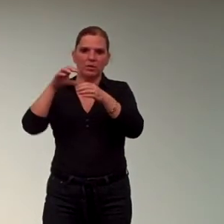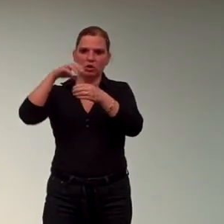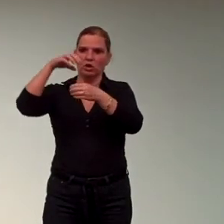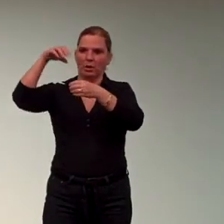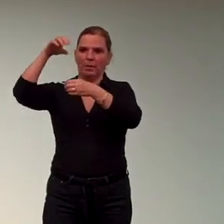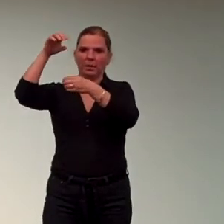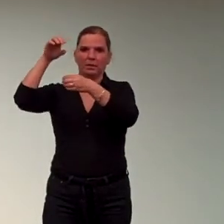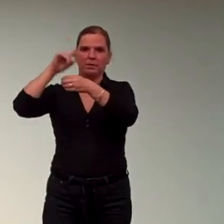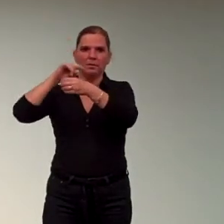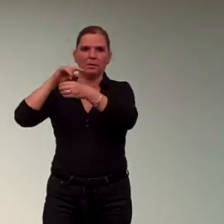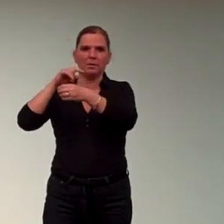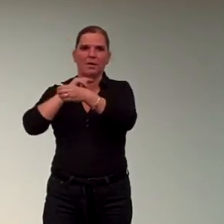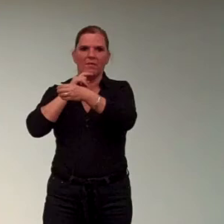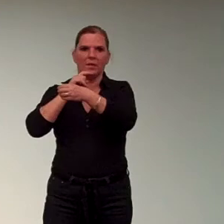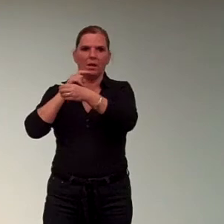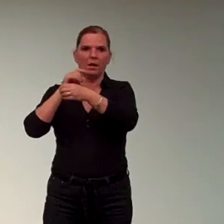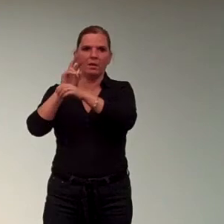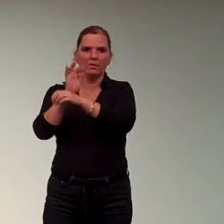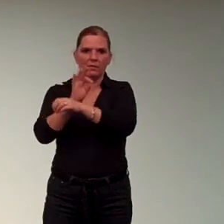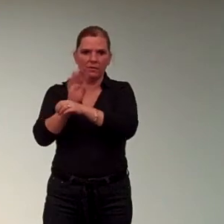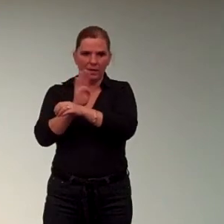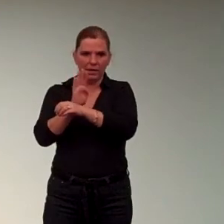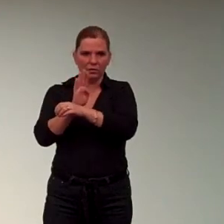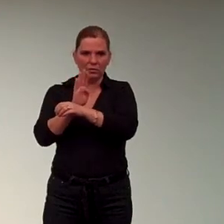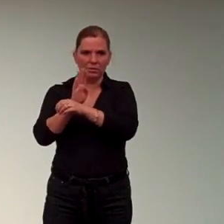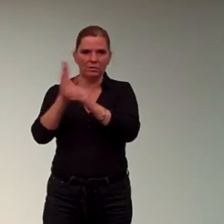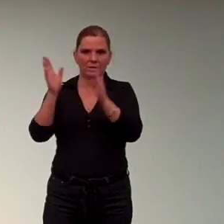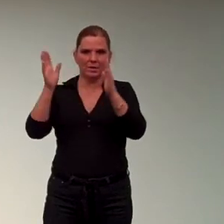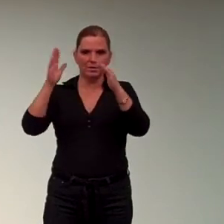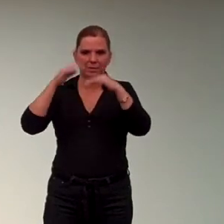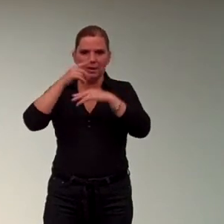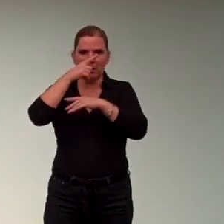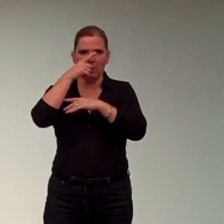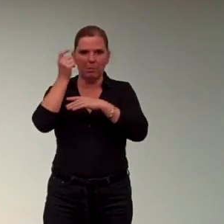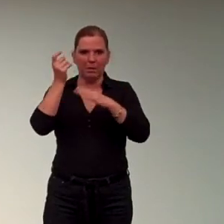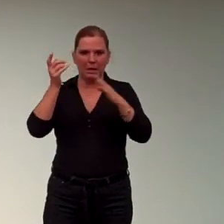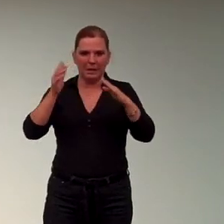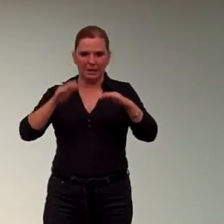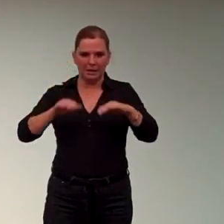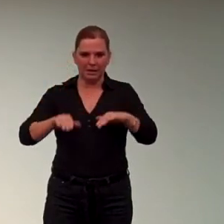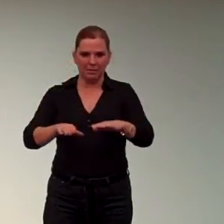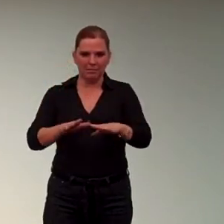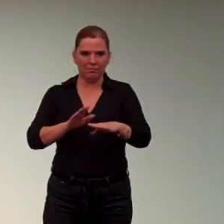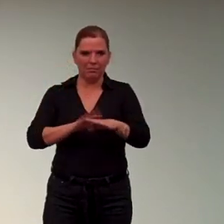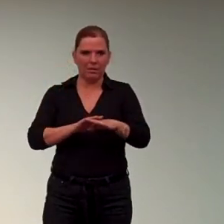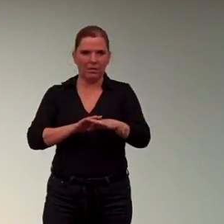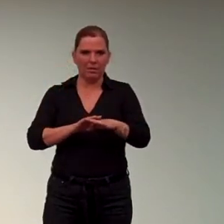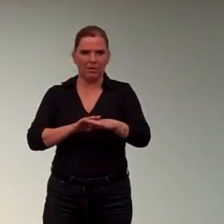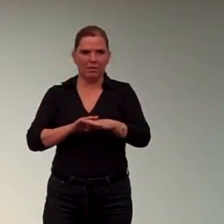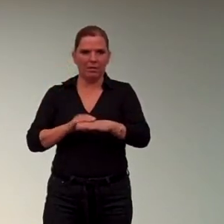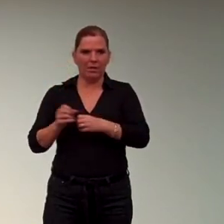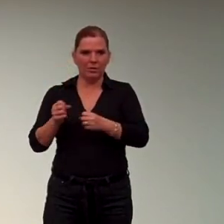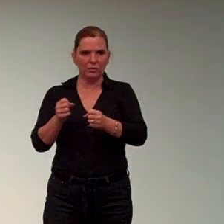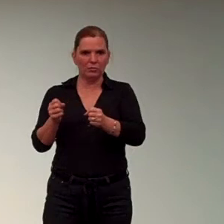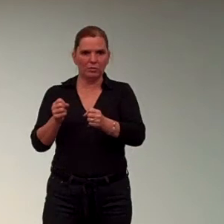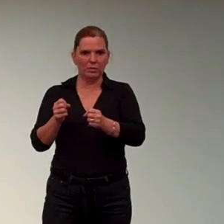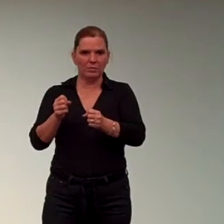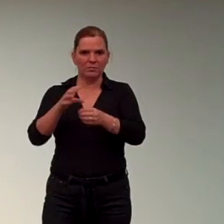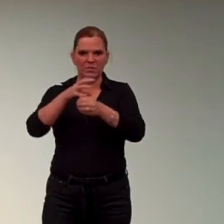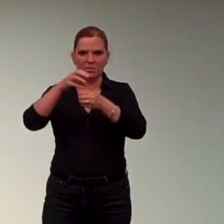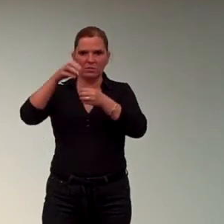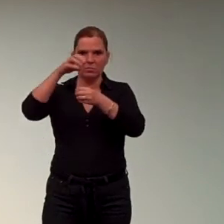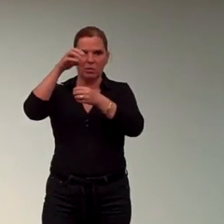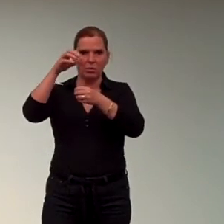of the iron foundries and settles down in black slimy pools on the muddy streets. Smoke on